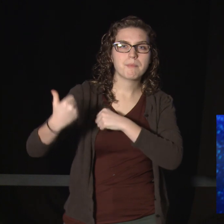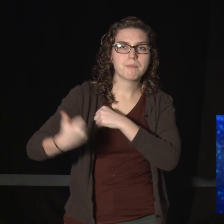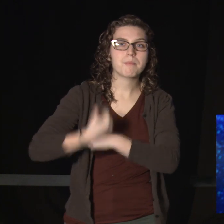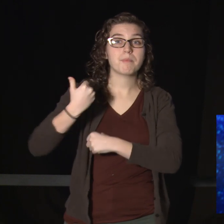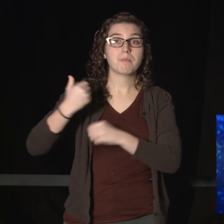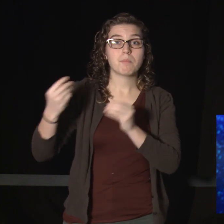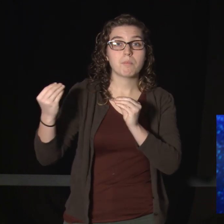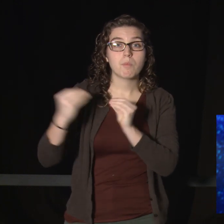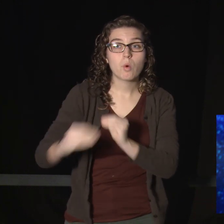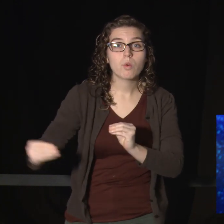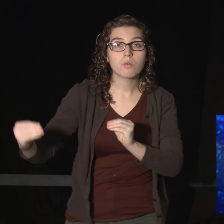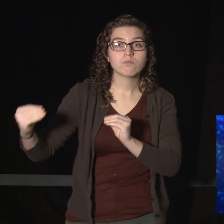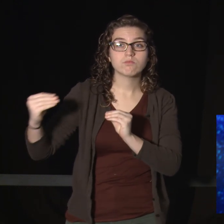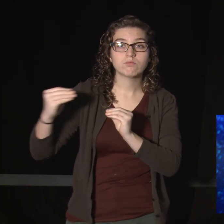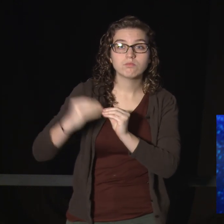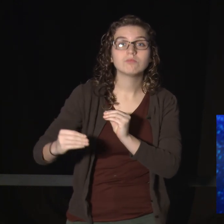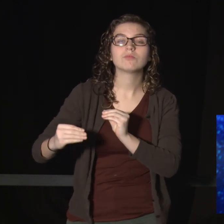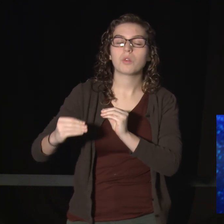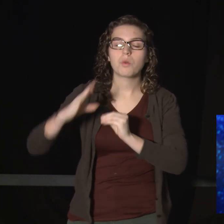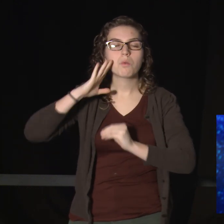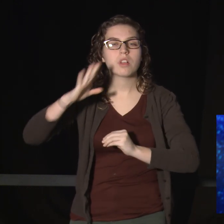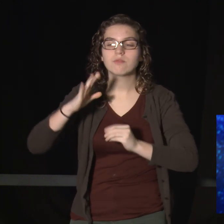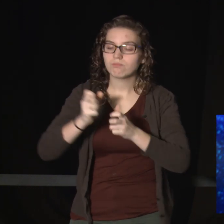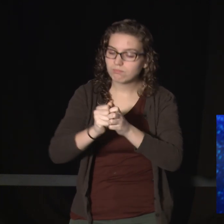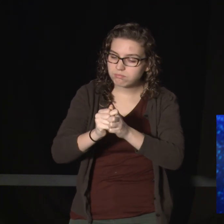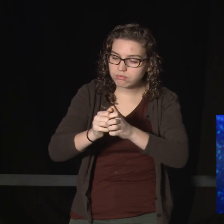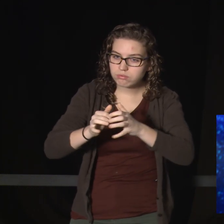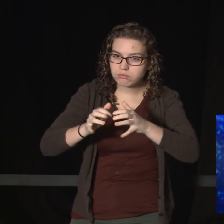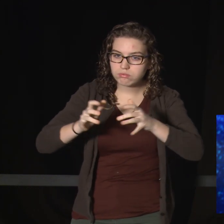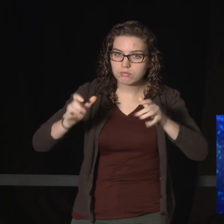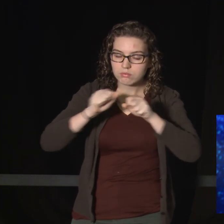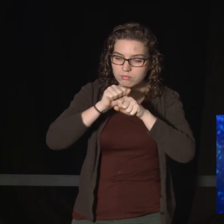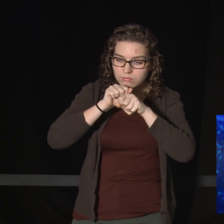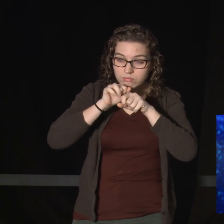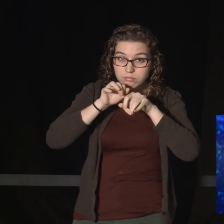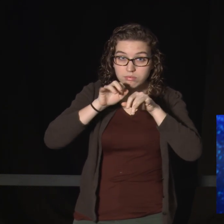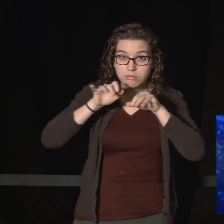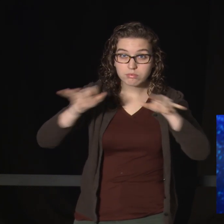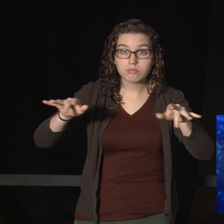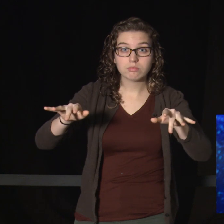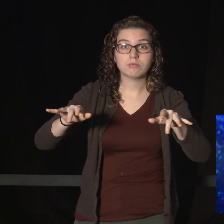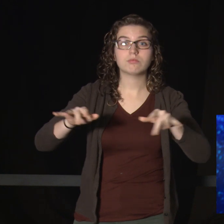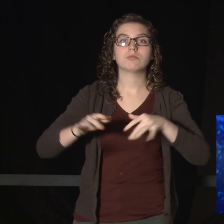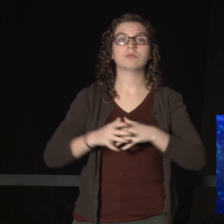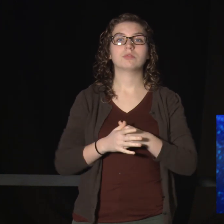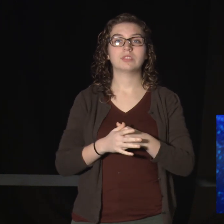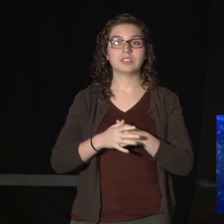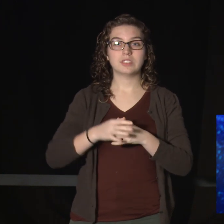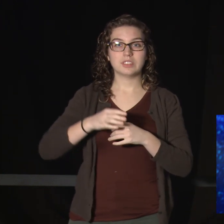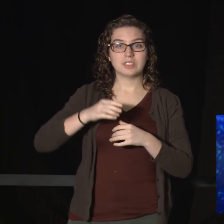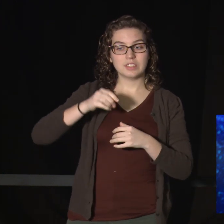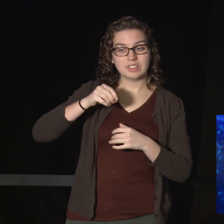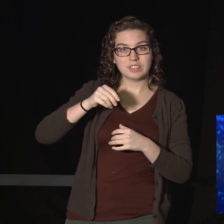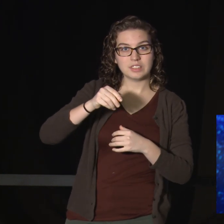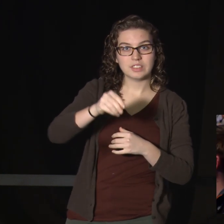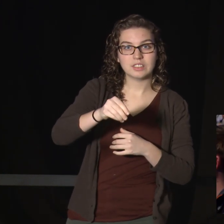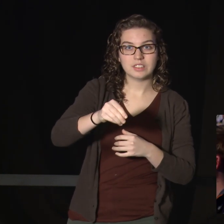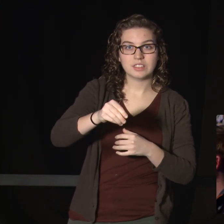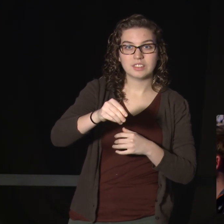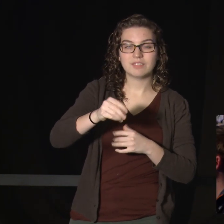us down, the more we will grow. The seed is the blood of the Christians."